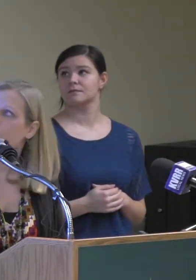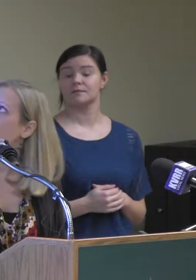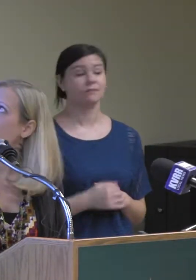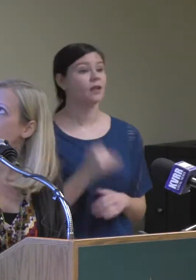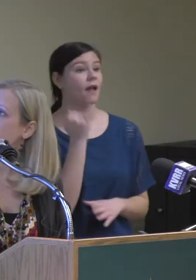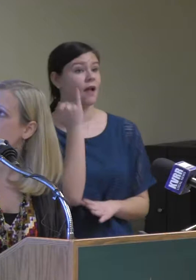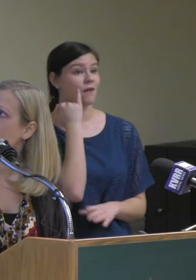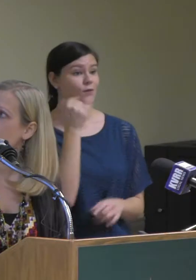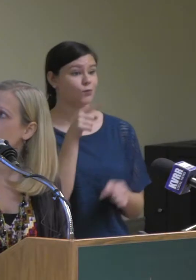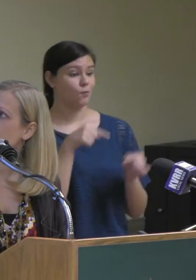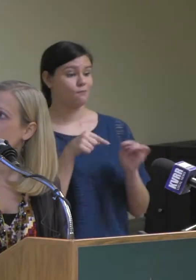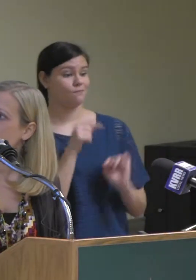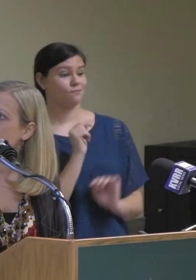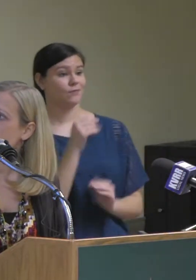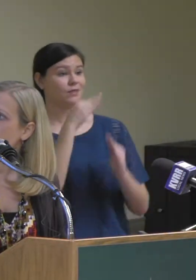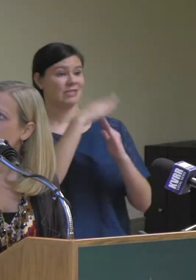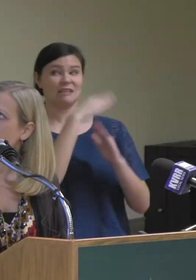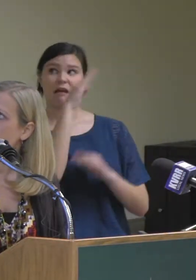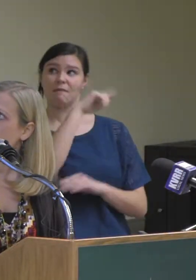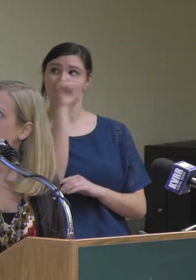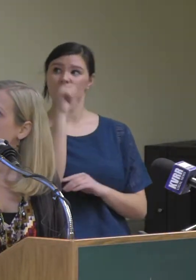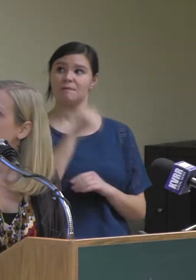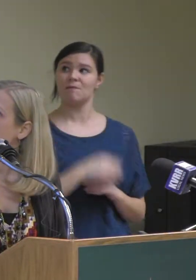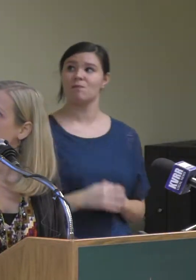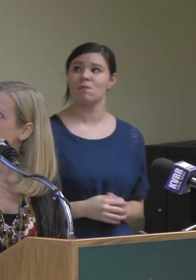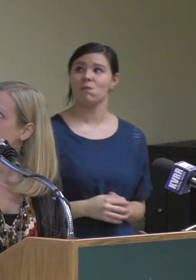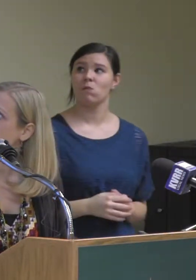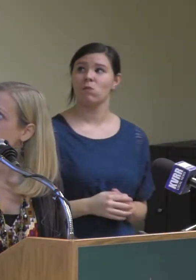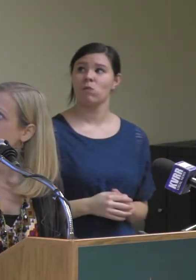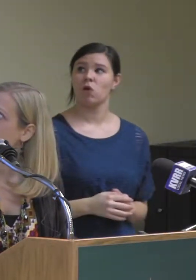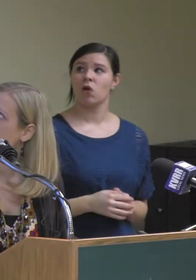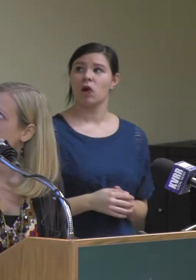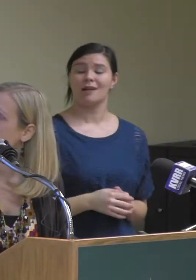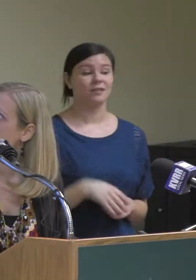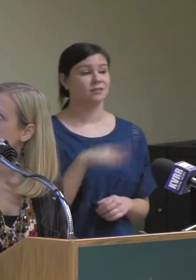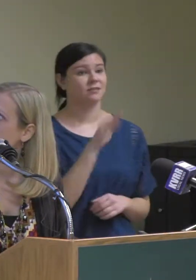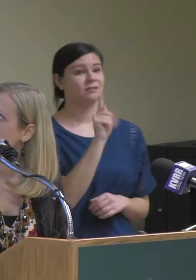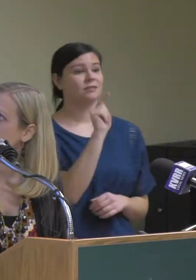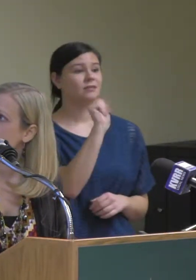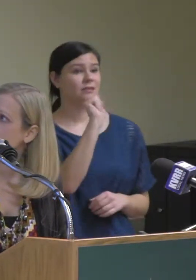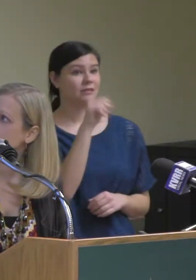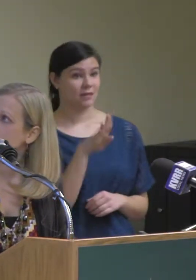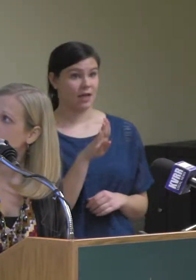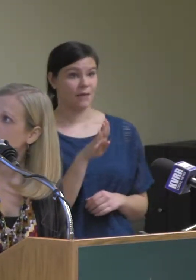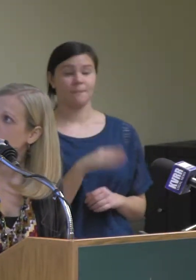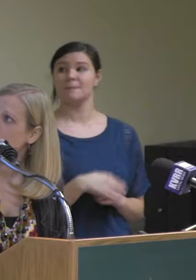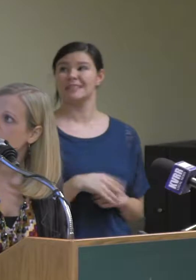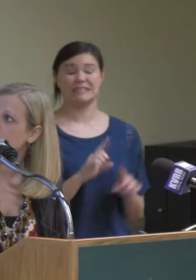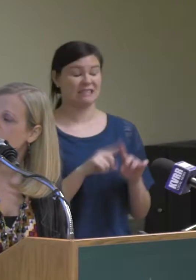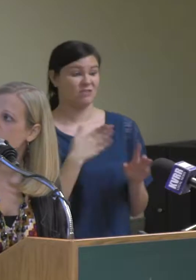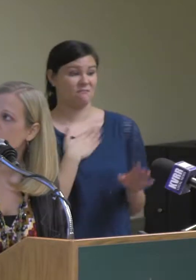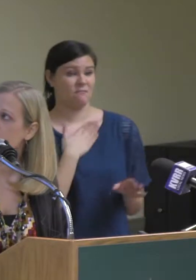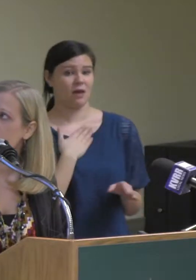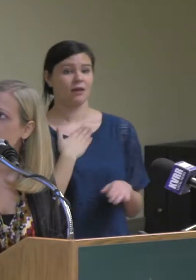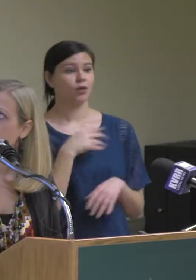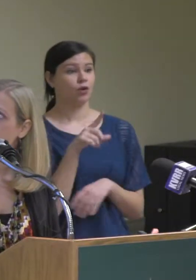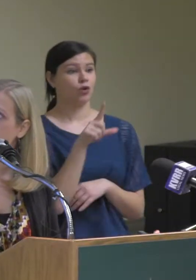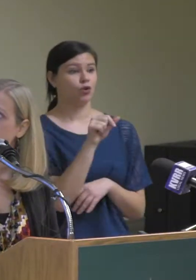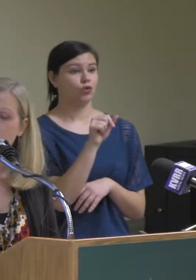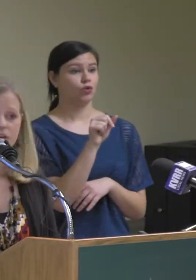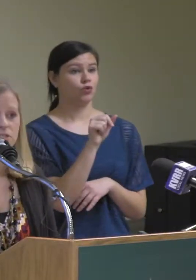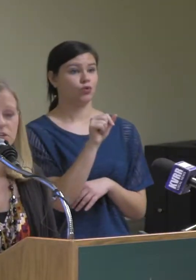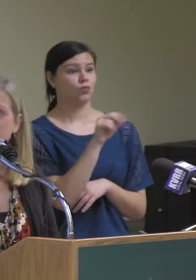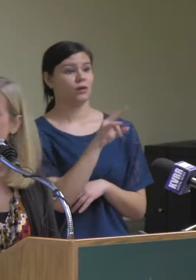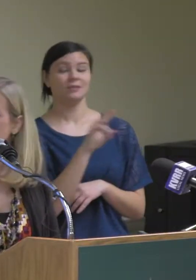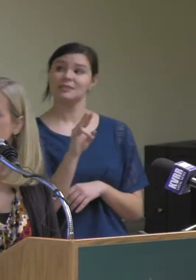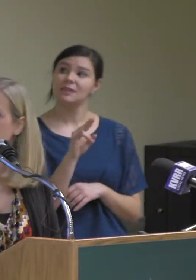And if you go back to the top, there is a little tab here. This is a little different than mine. And you can go to 2007, you can go to the